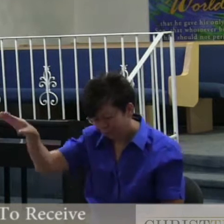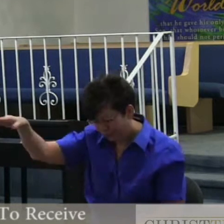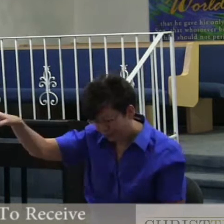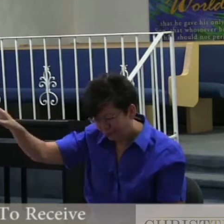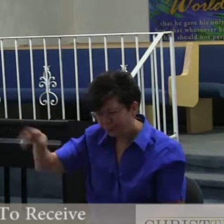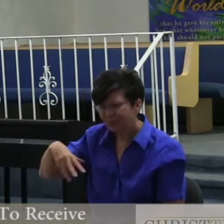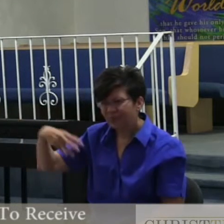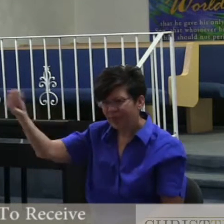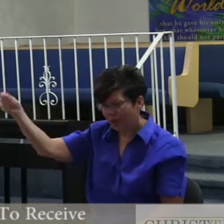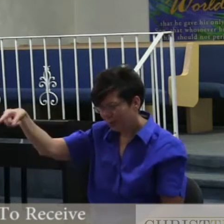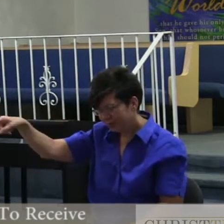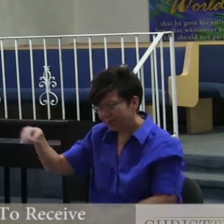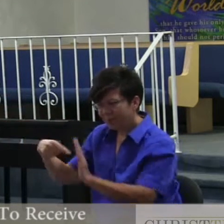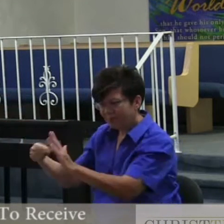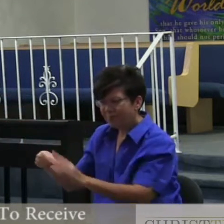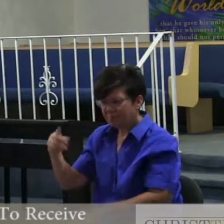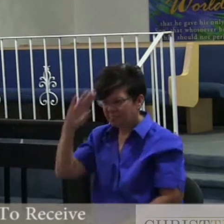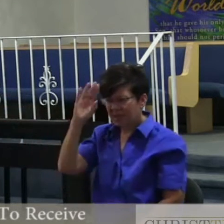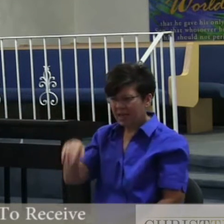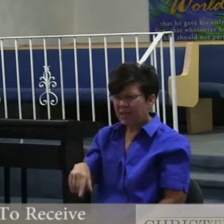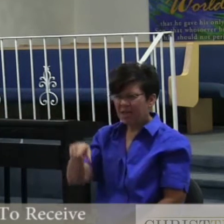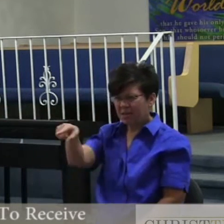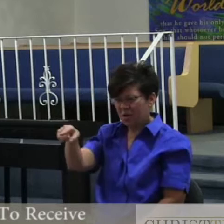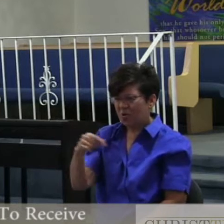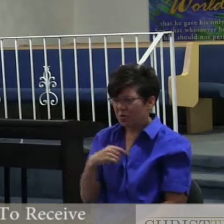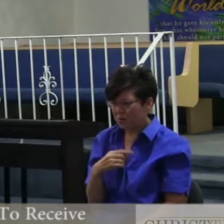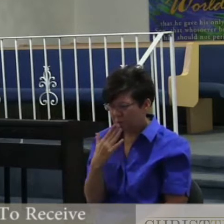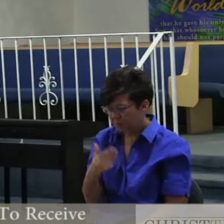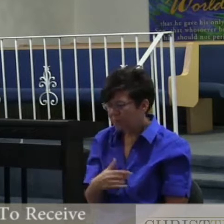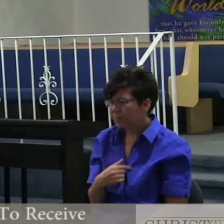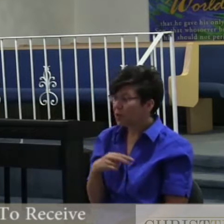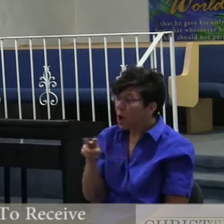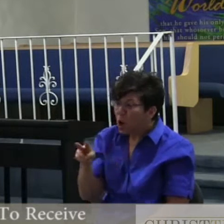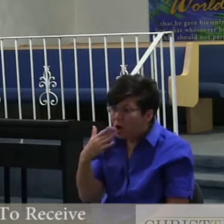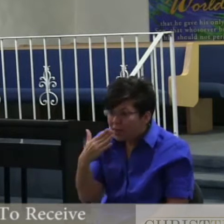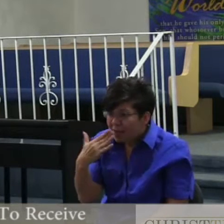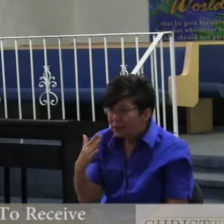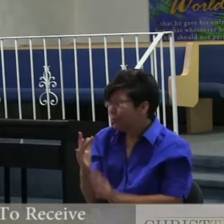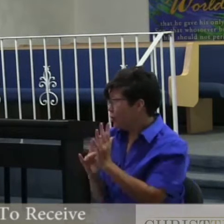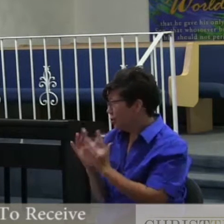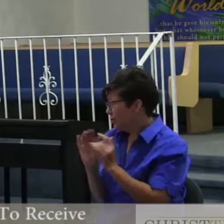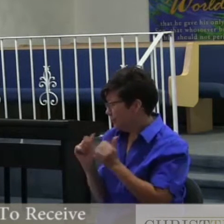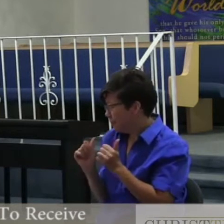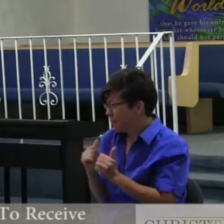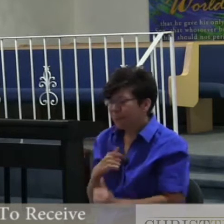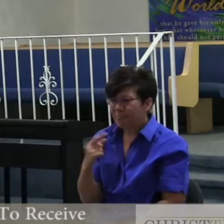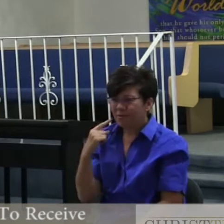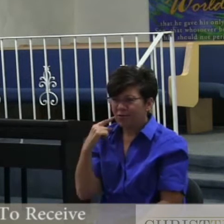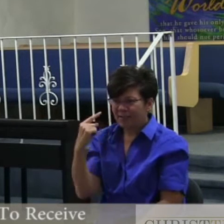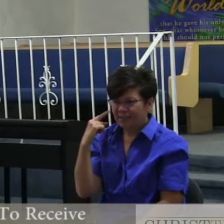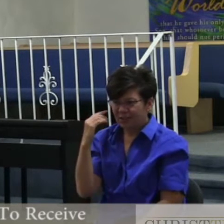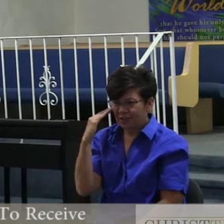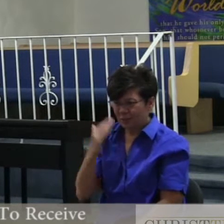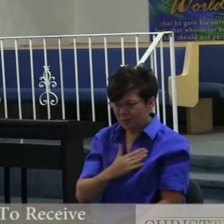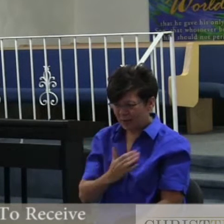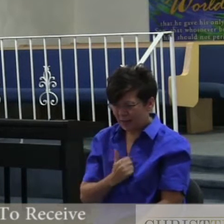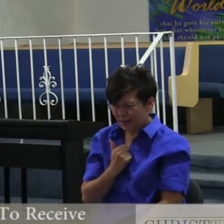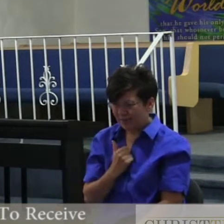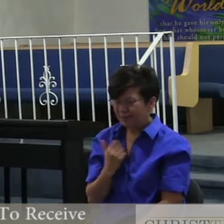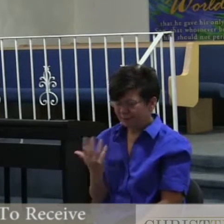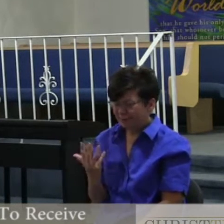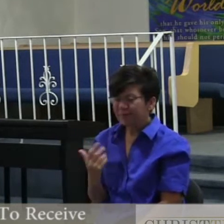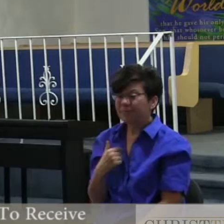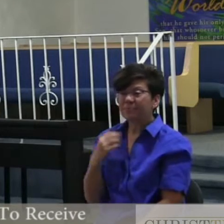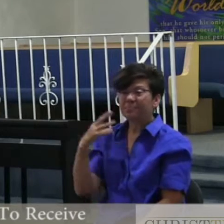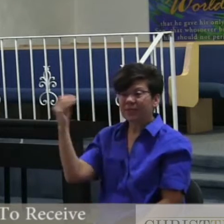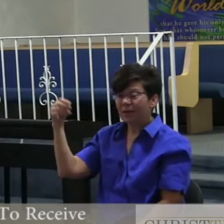and take it outside. I know you're breaking in. I said, thank you, Jesus. She said she knows my life.